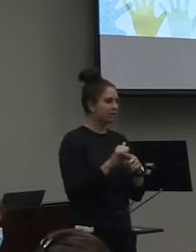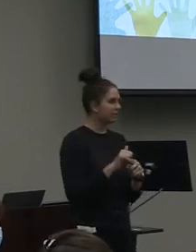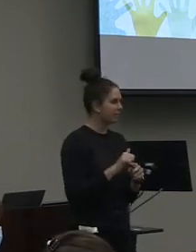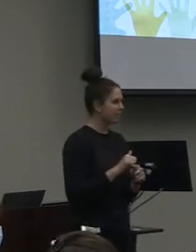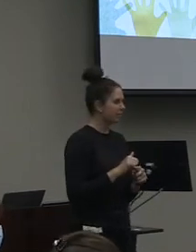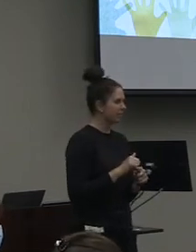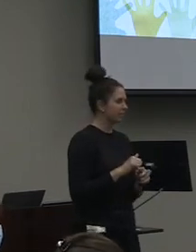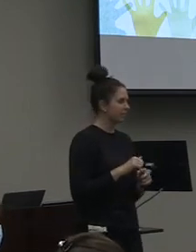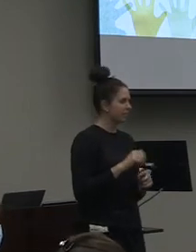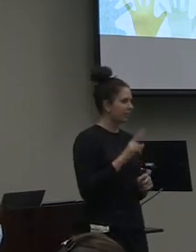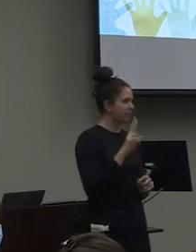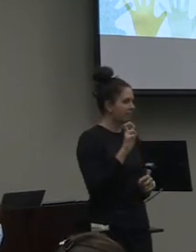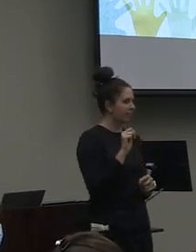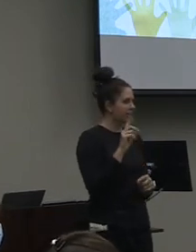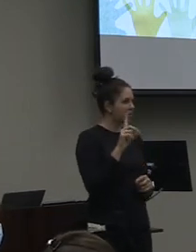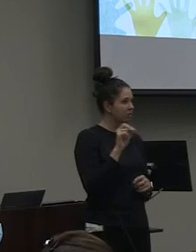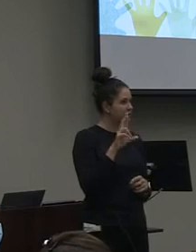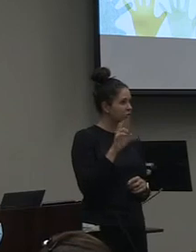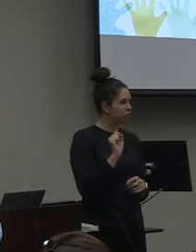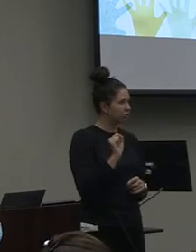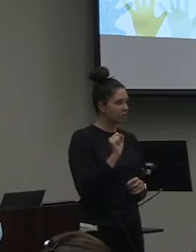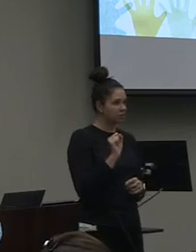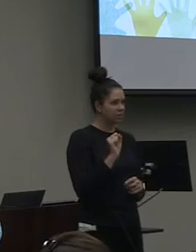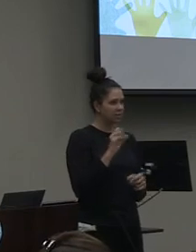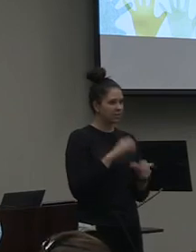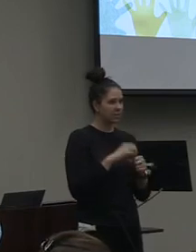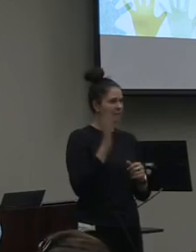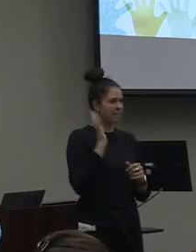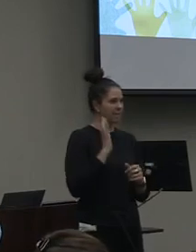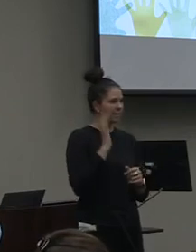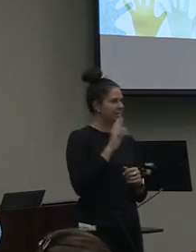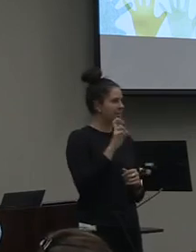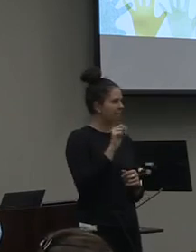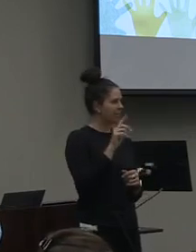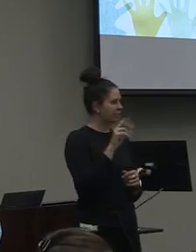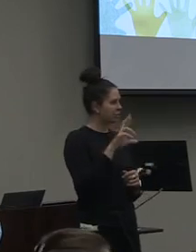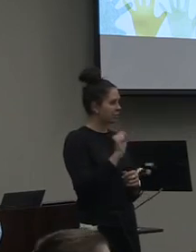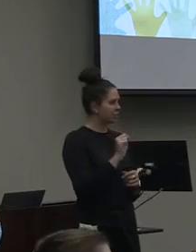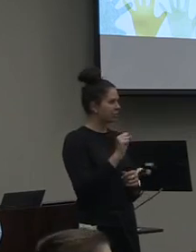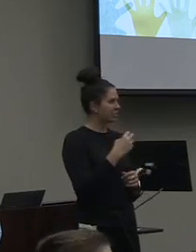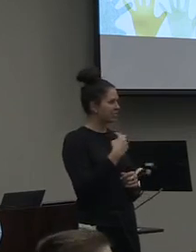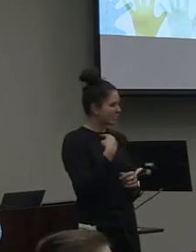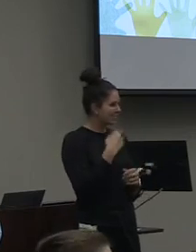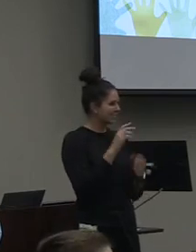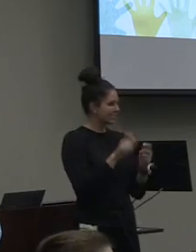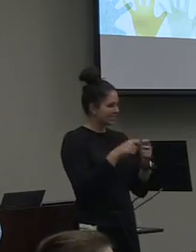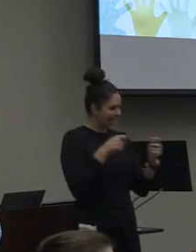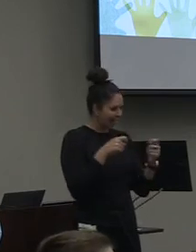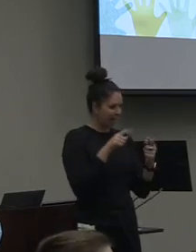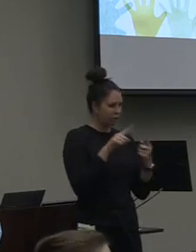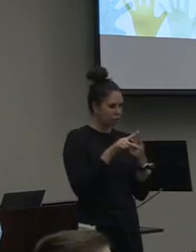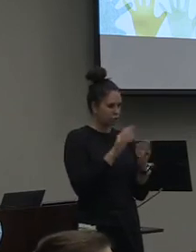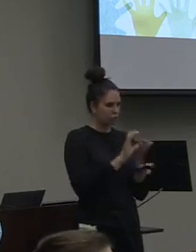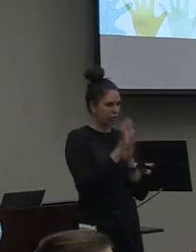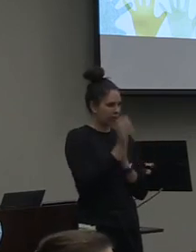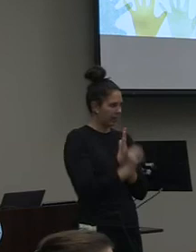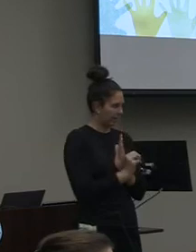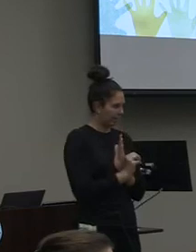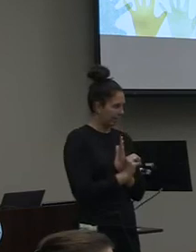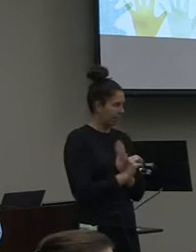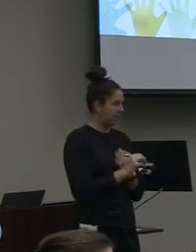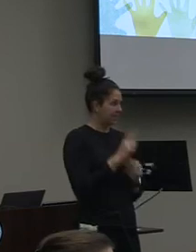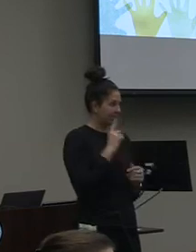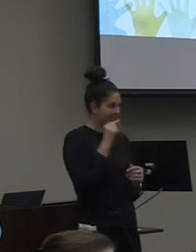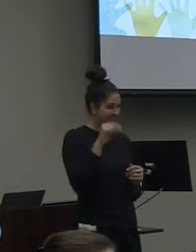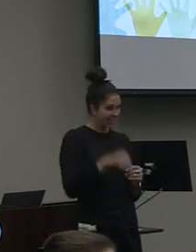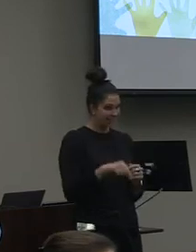vendors in China, in the past, vendors have been so tightly tied to curriculum. Is